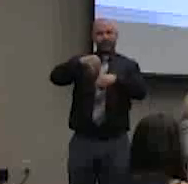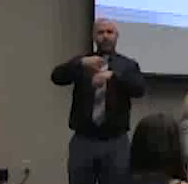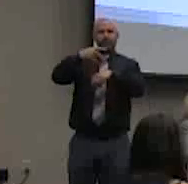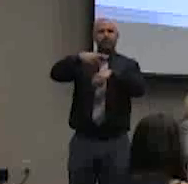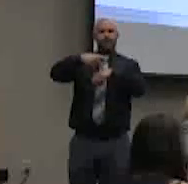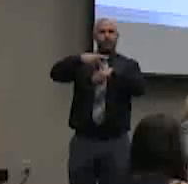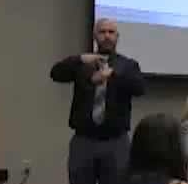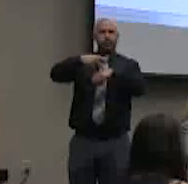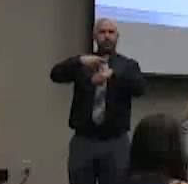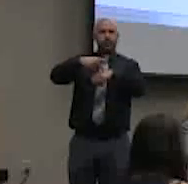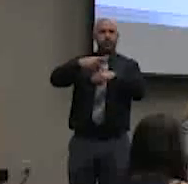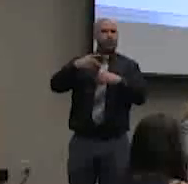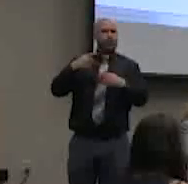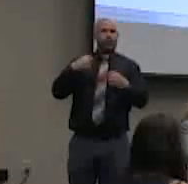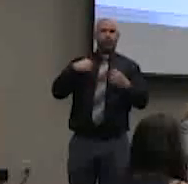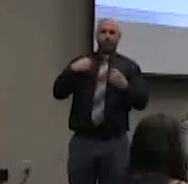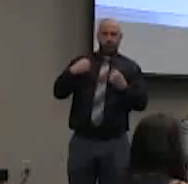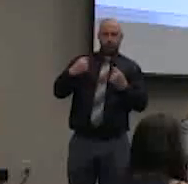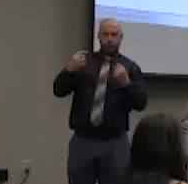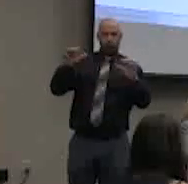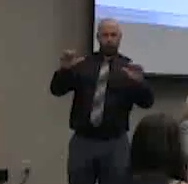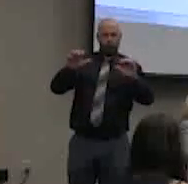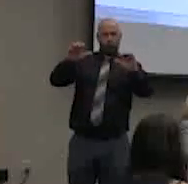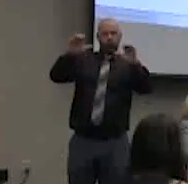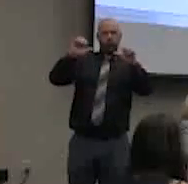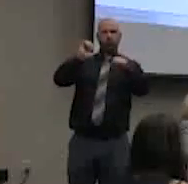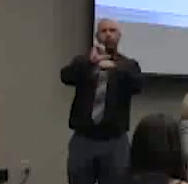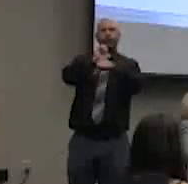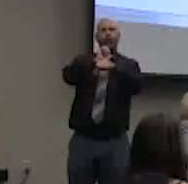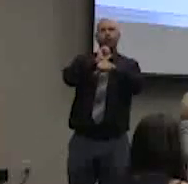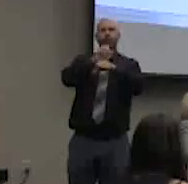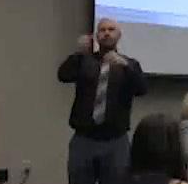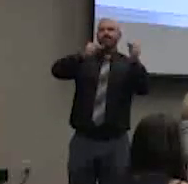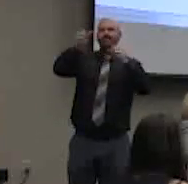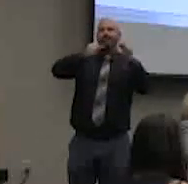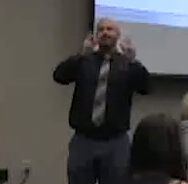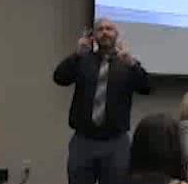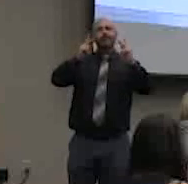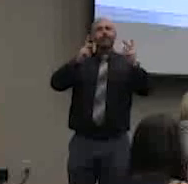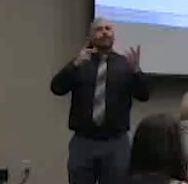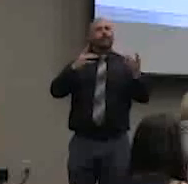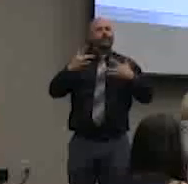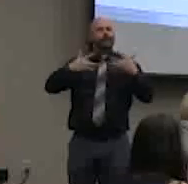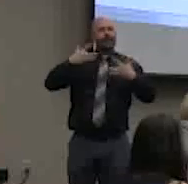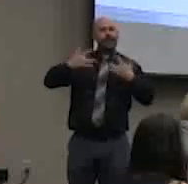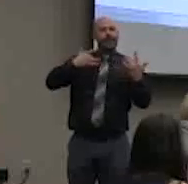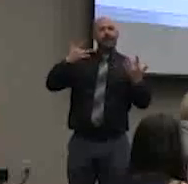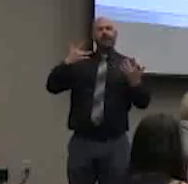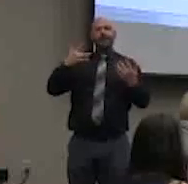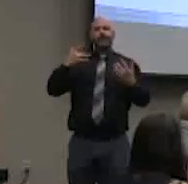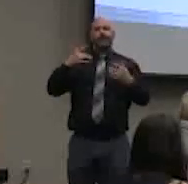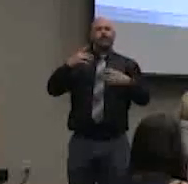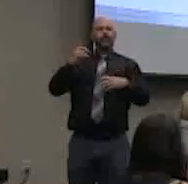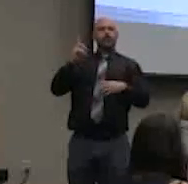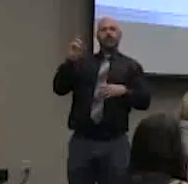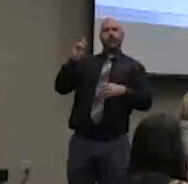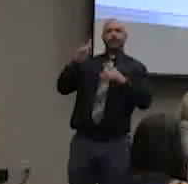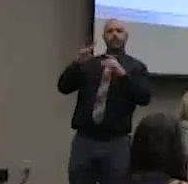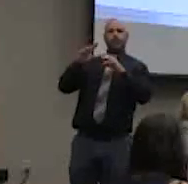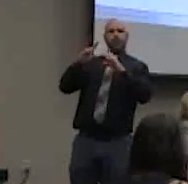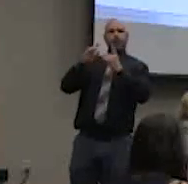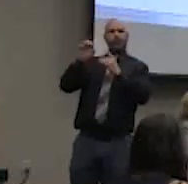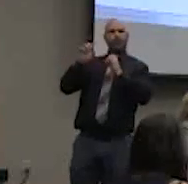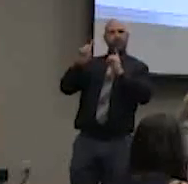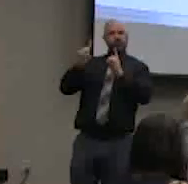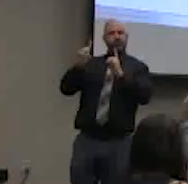doing great work. We've been pulling people together, we've been excited, we work with the department to look at our data